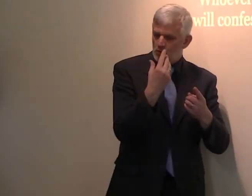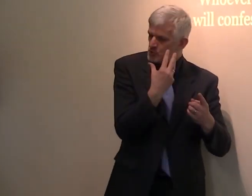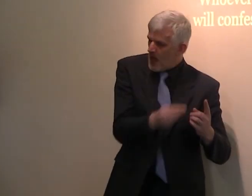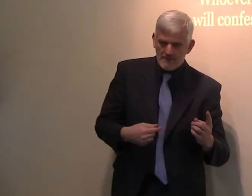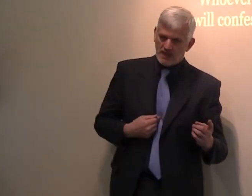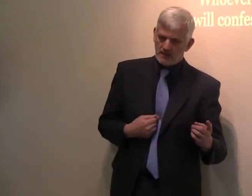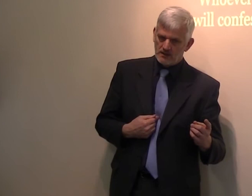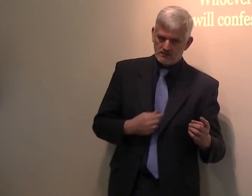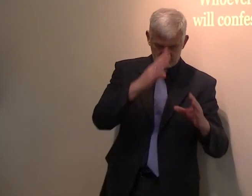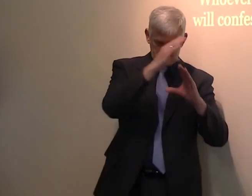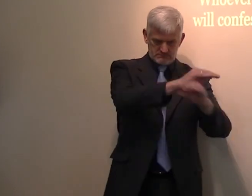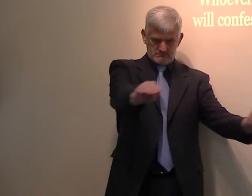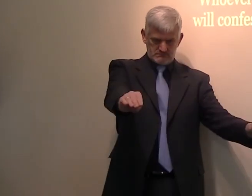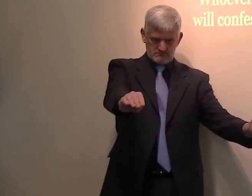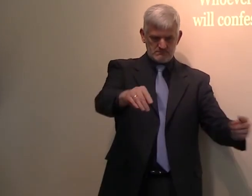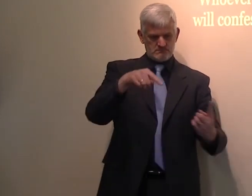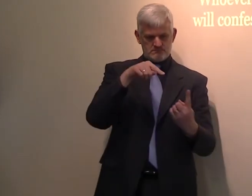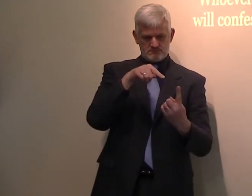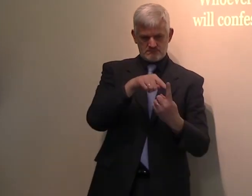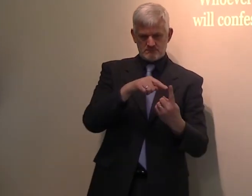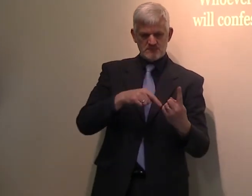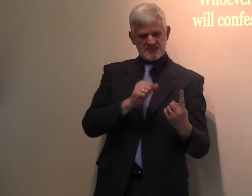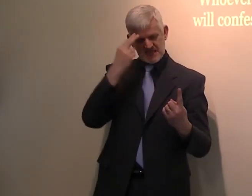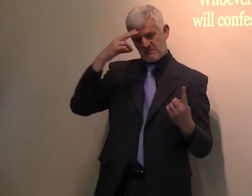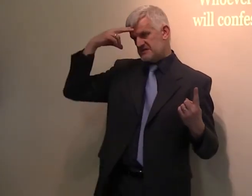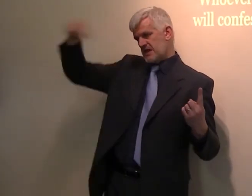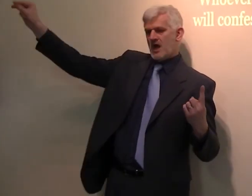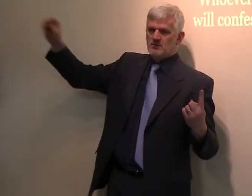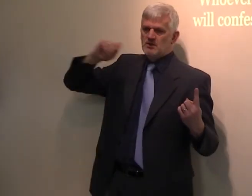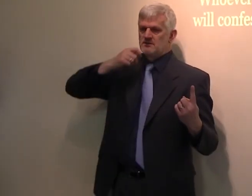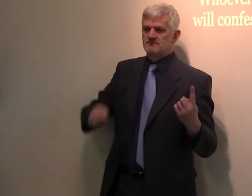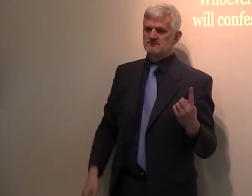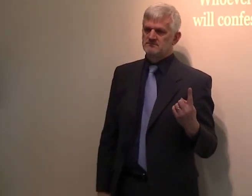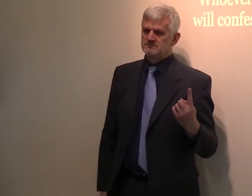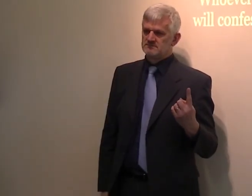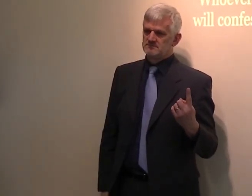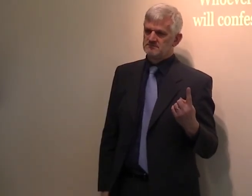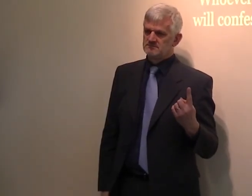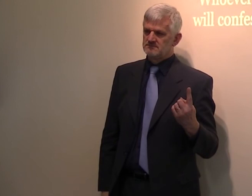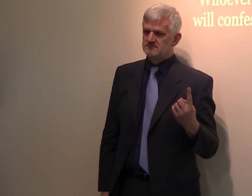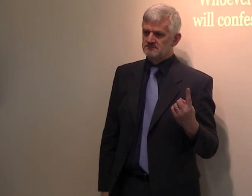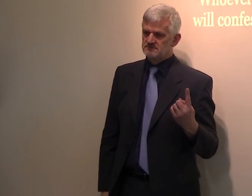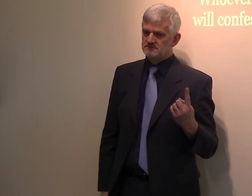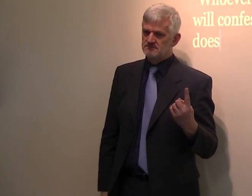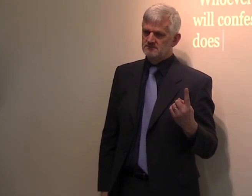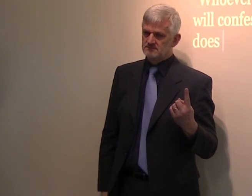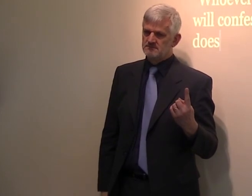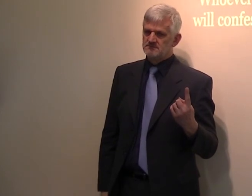men, him will I also deny before my Father, which is in heaven. So my brother and sister, have